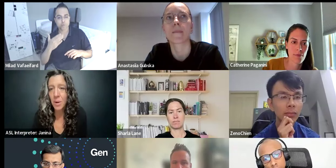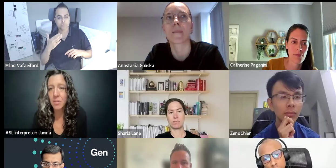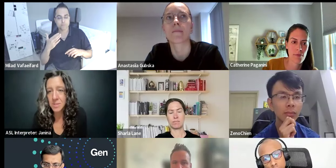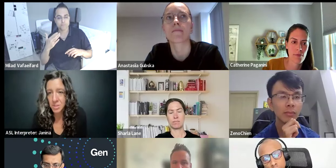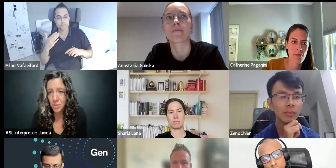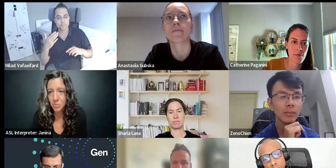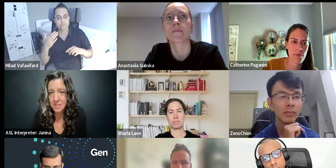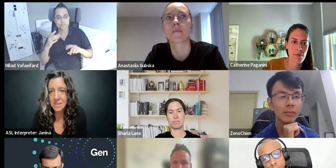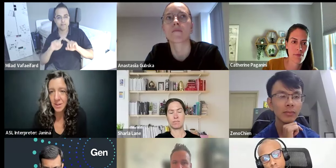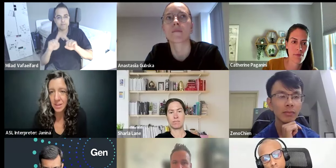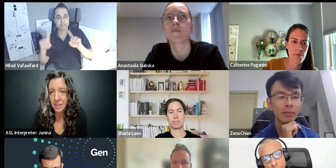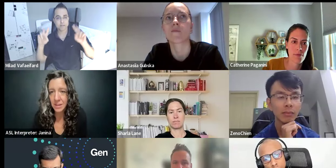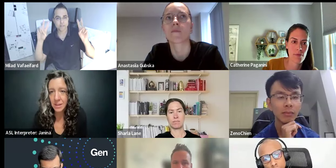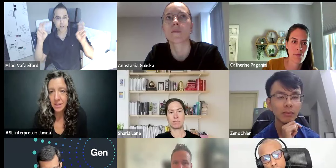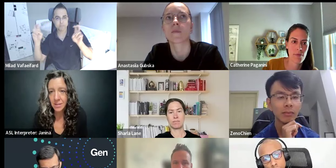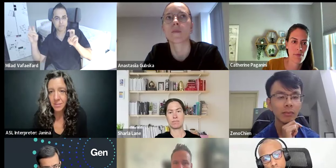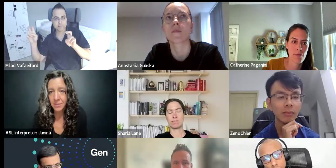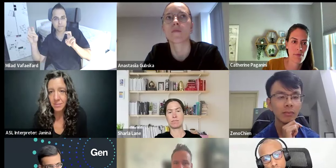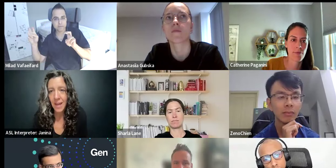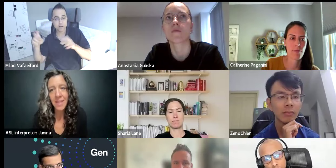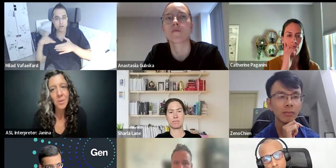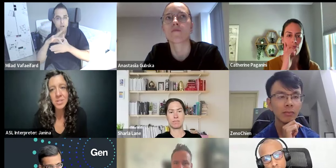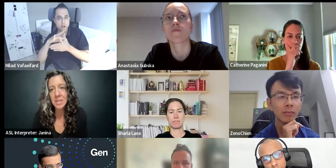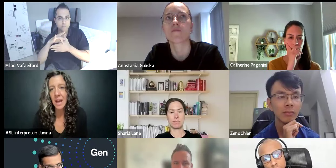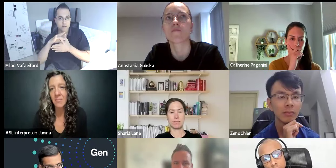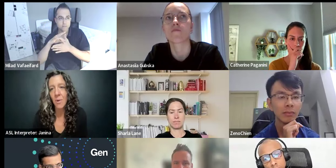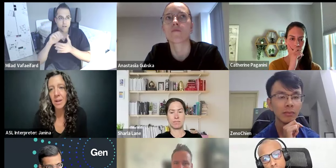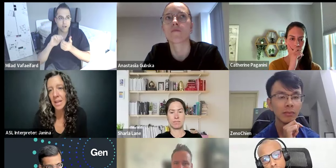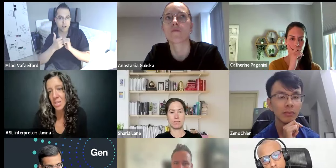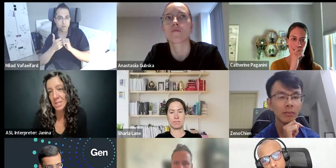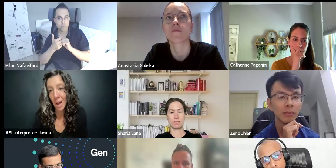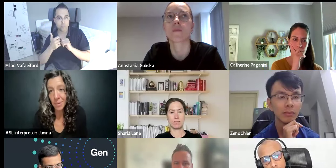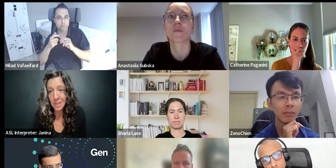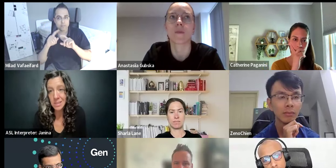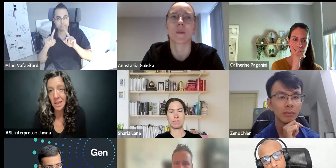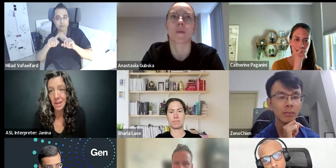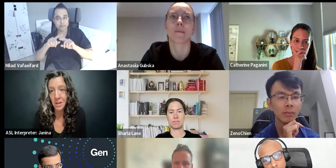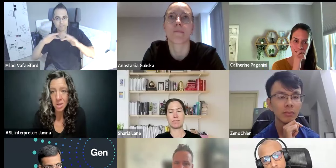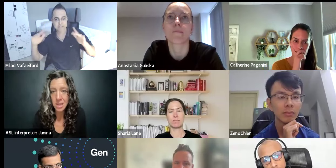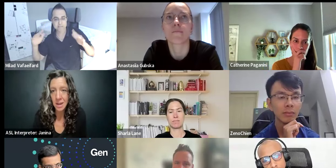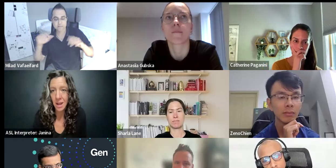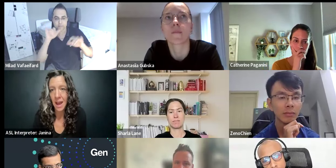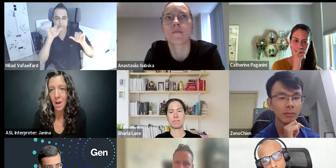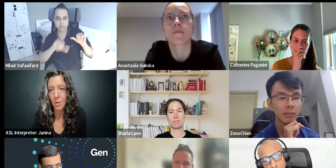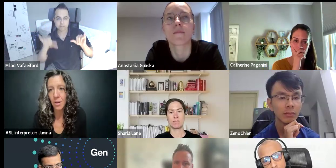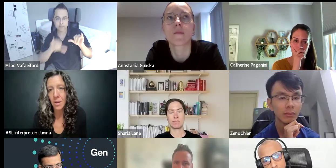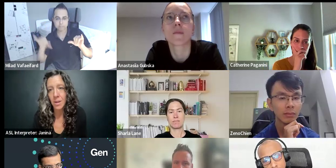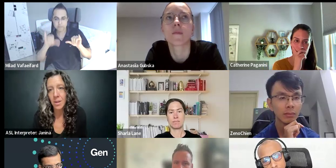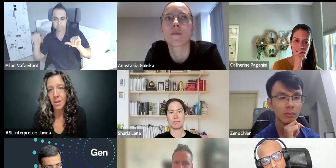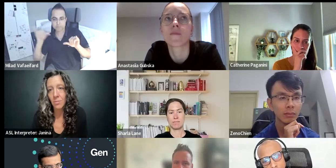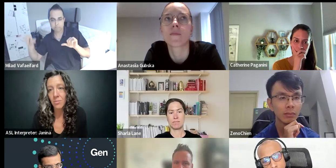I don't think the problem is Zoom necessarily. I think we just need to have more engaging topics and content on